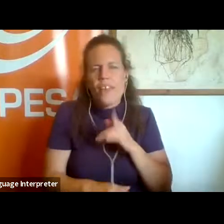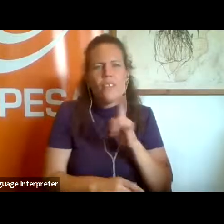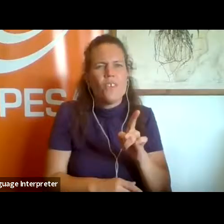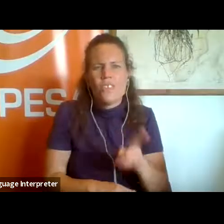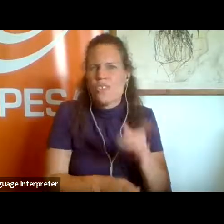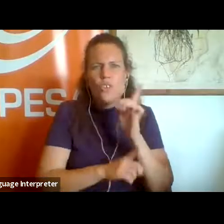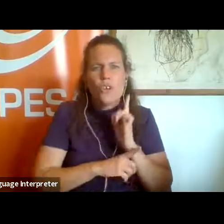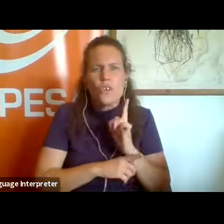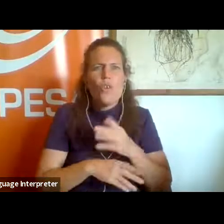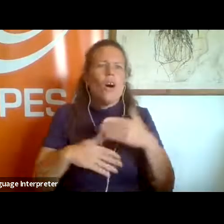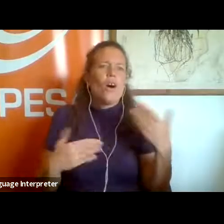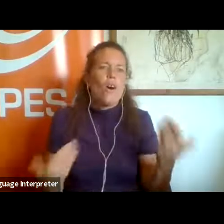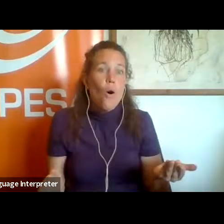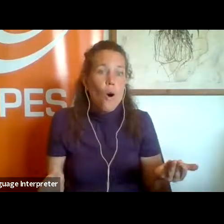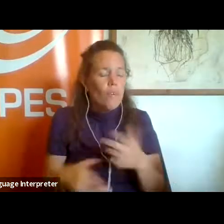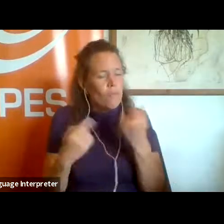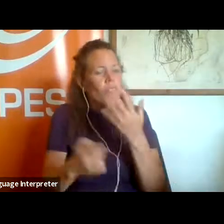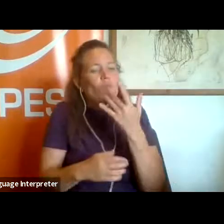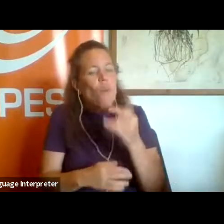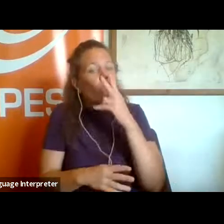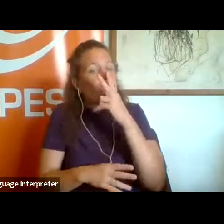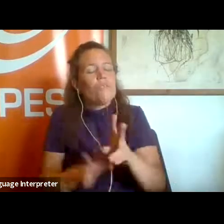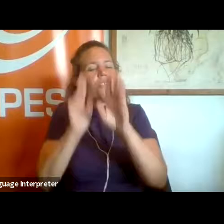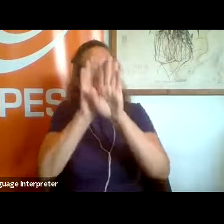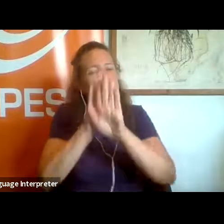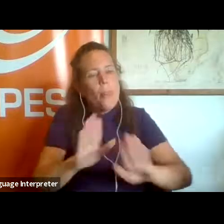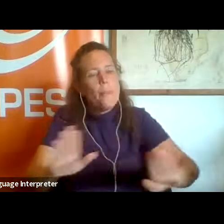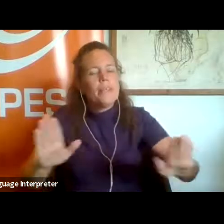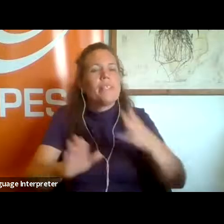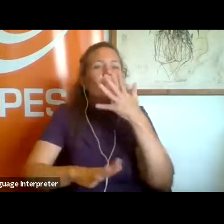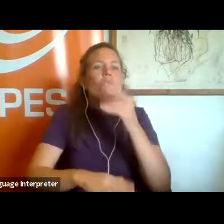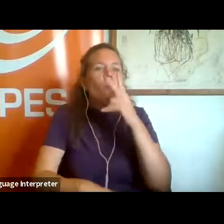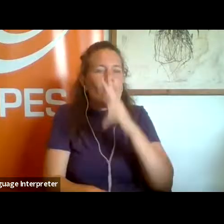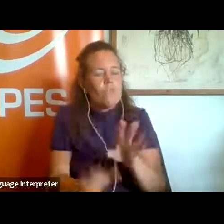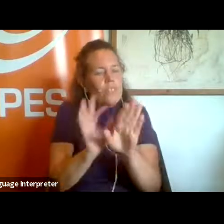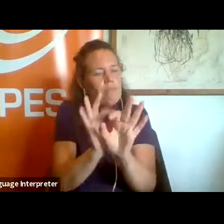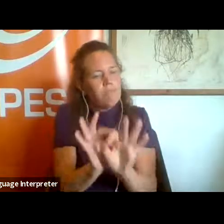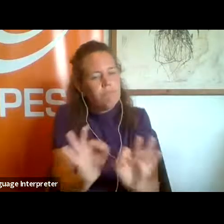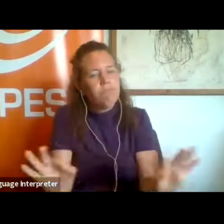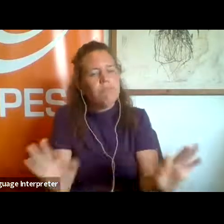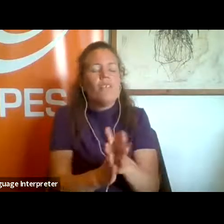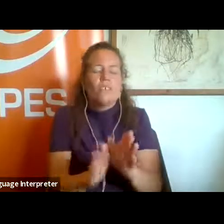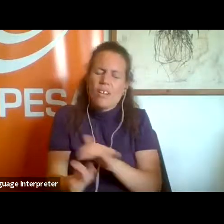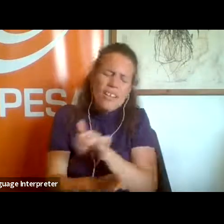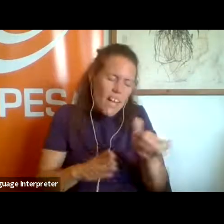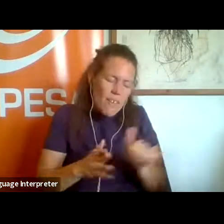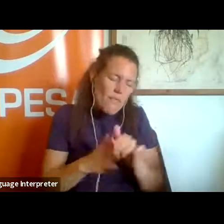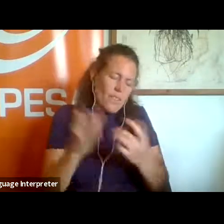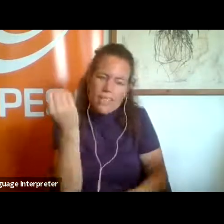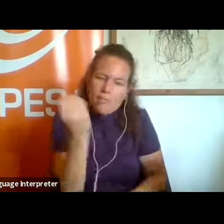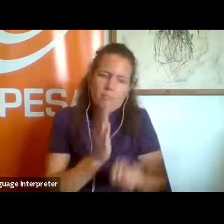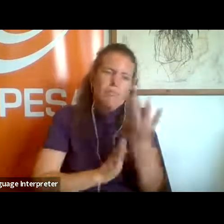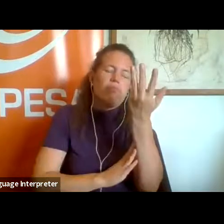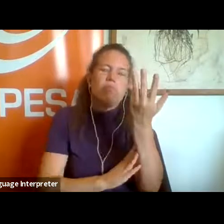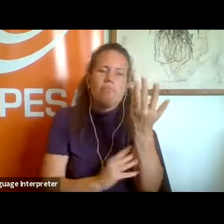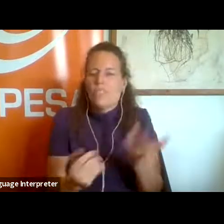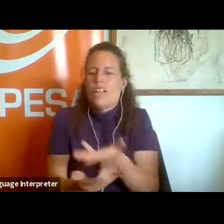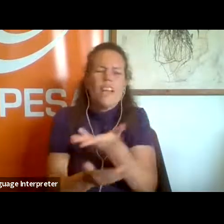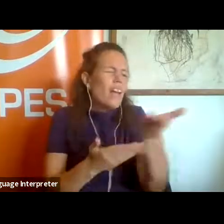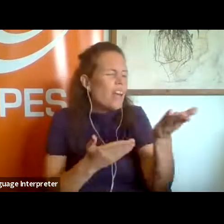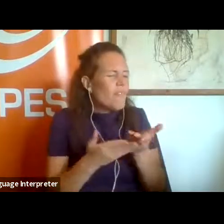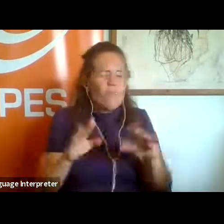that we want to see peace and serenity within, so that we can all prosper, so that people can access the internet from anywhere in the